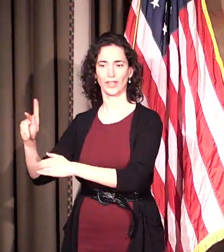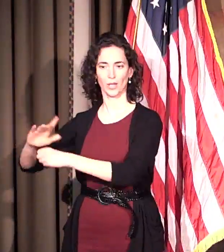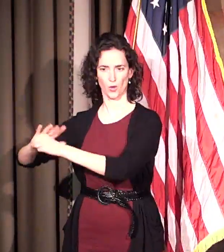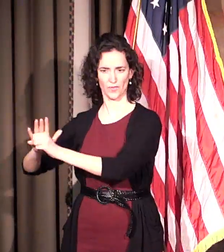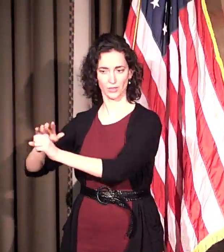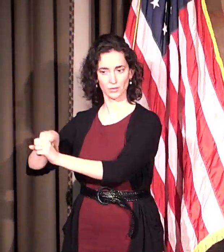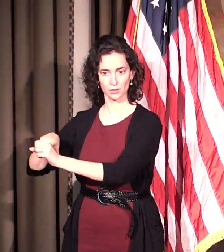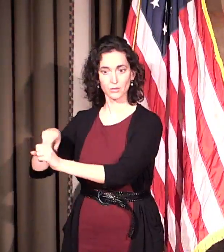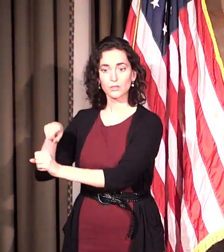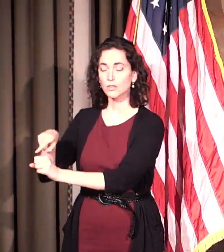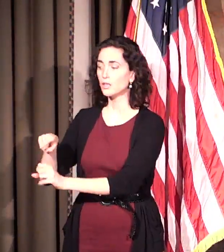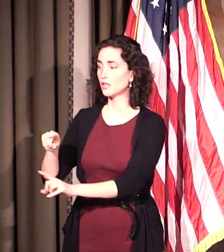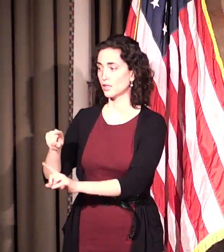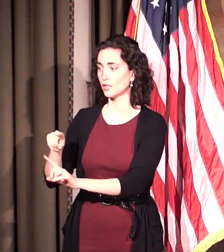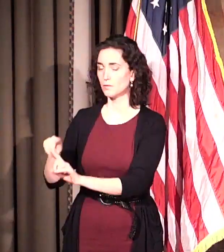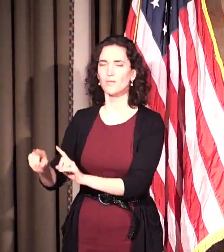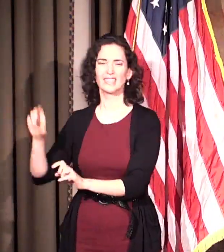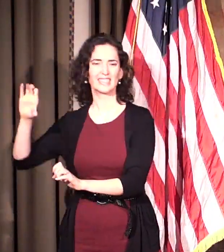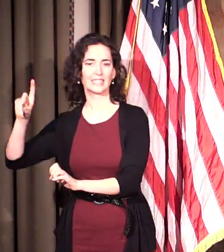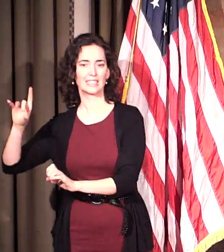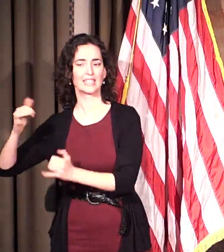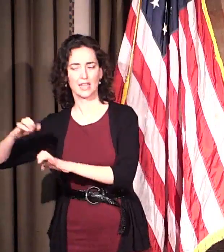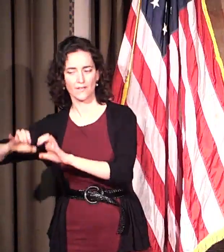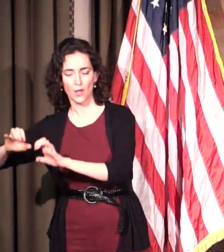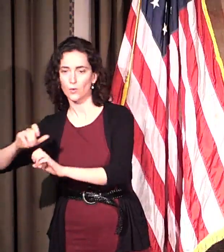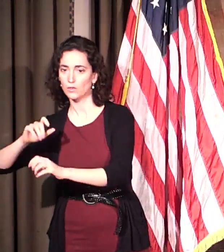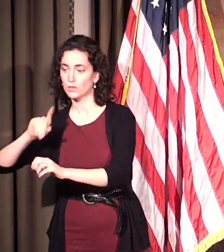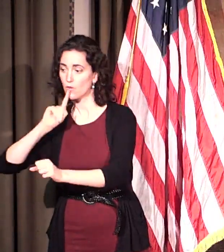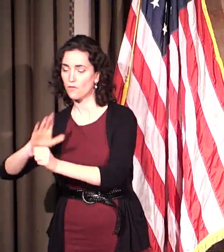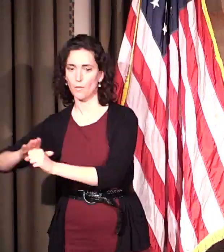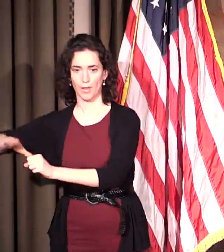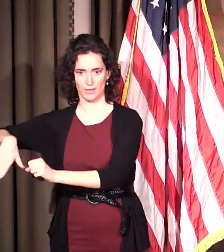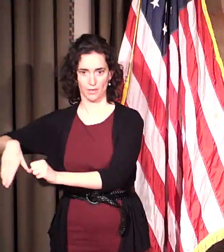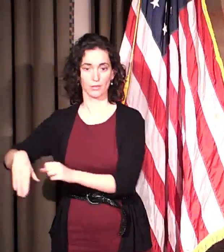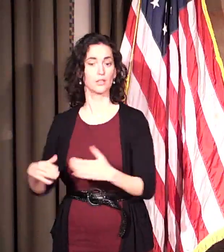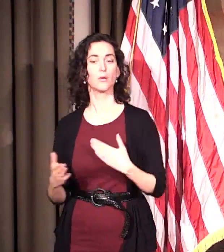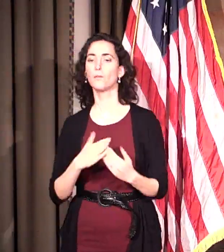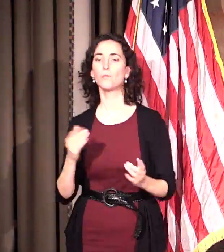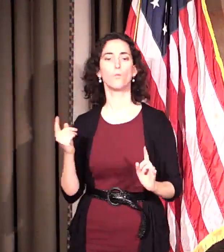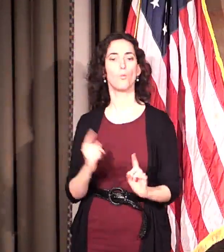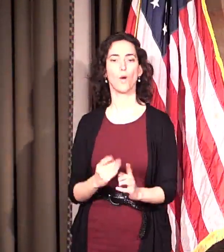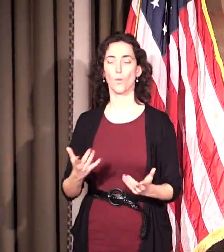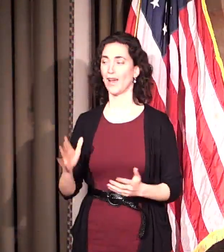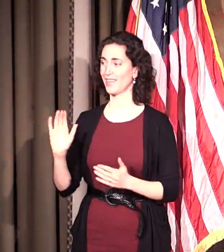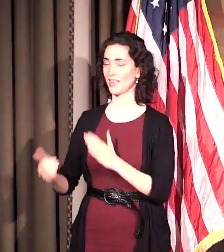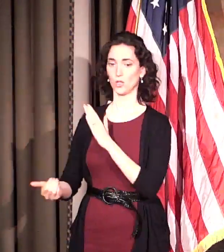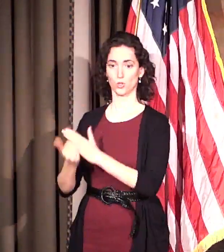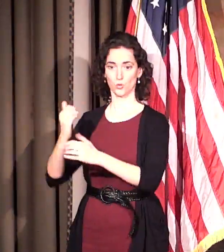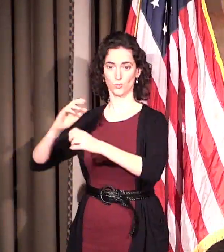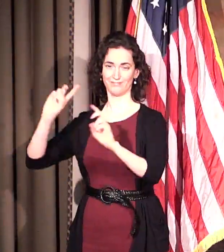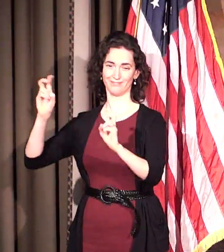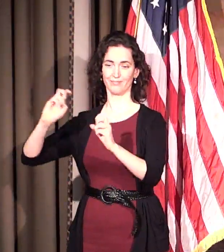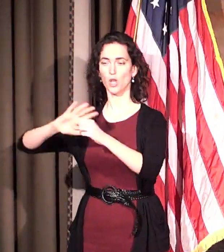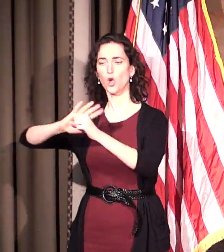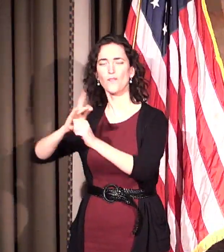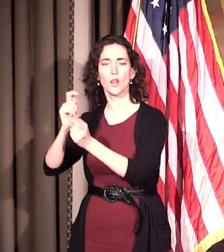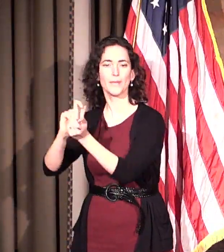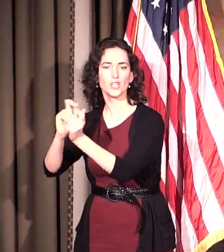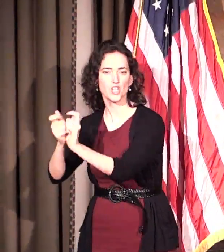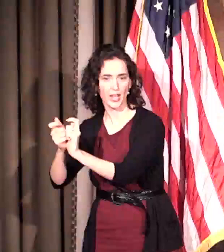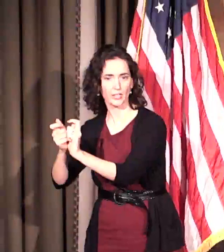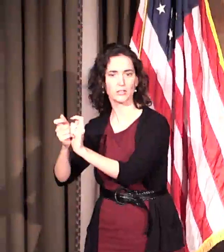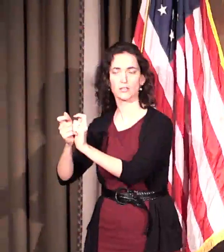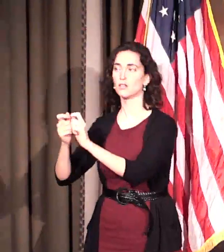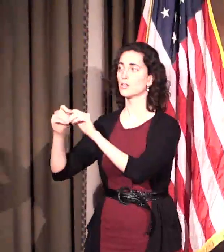bottom line is this variant is present in the United States. It is present in Louisiana, and we know that